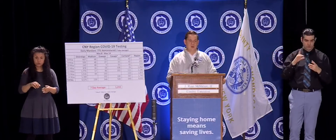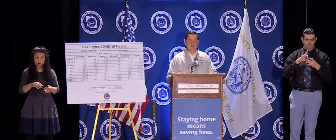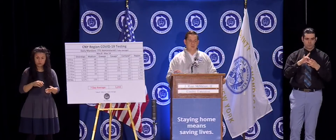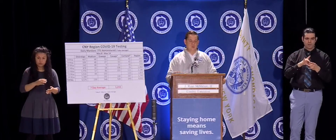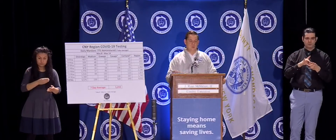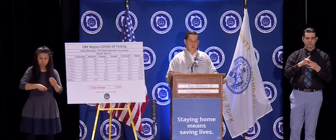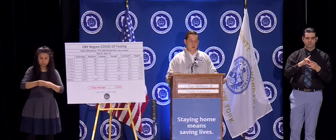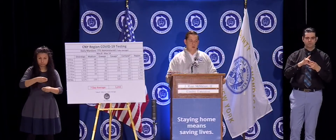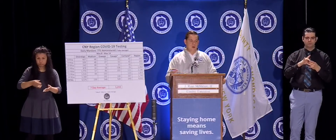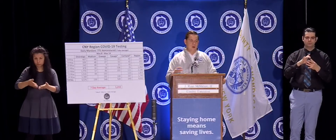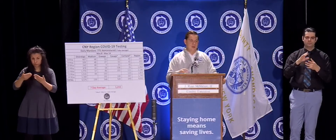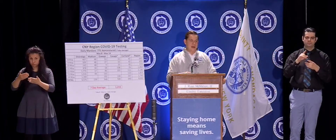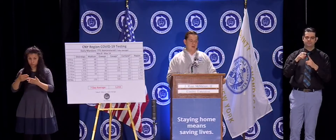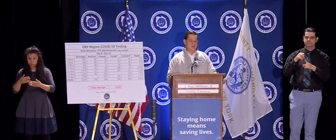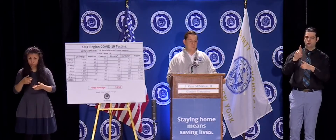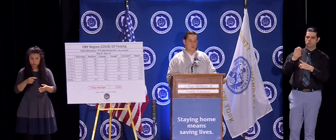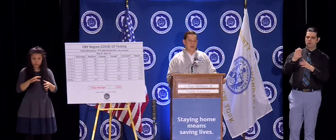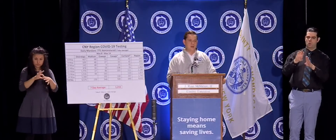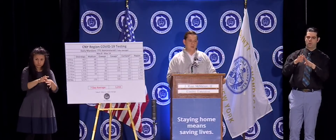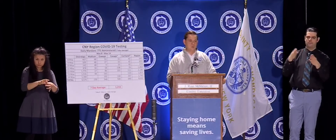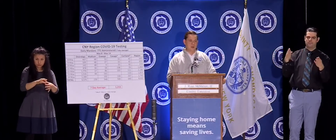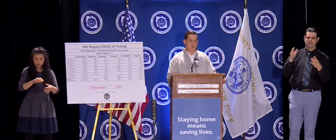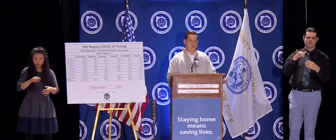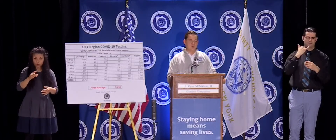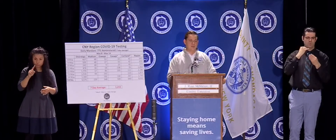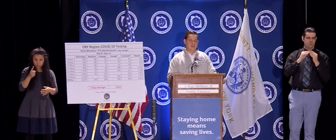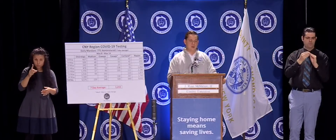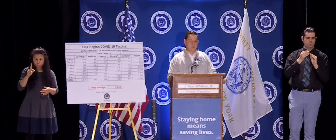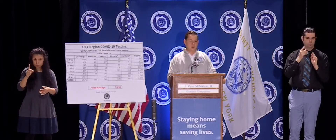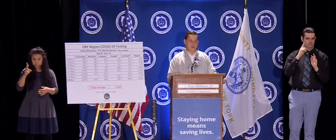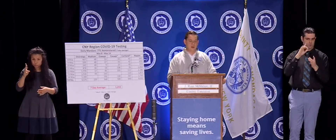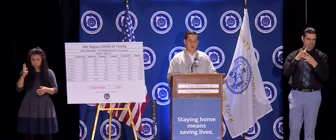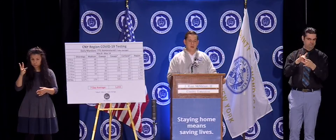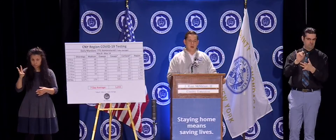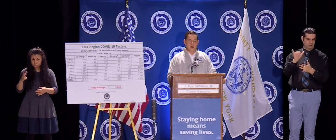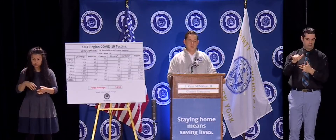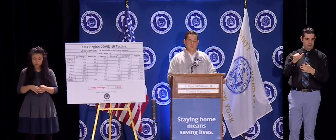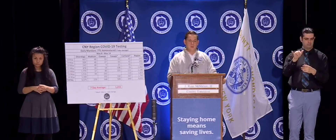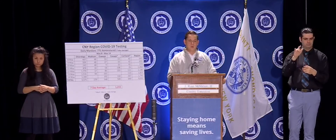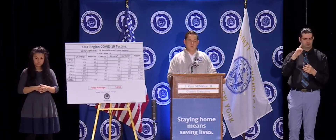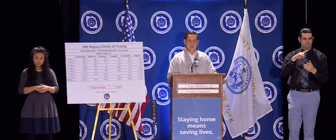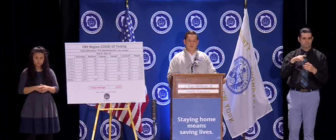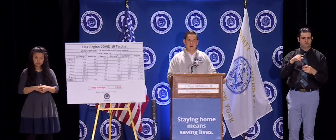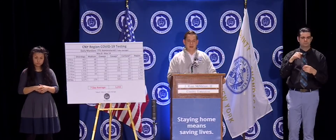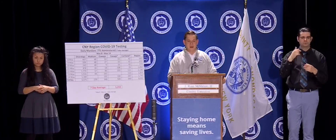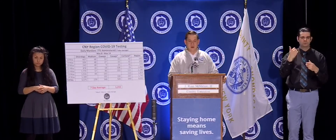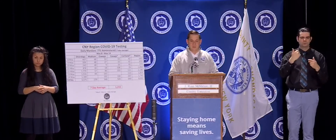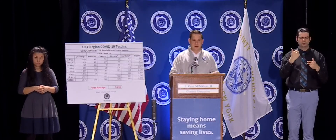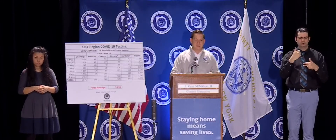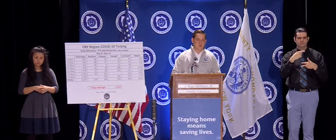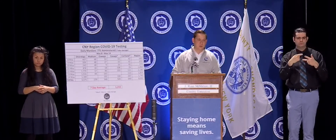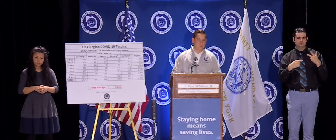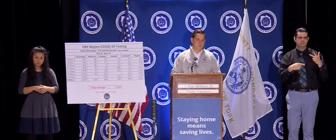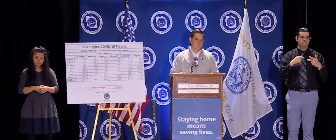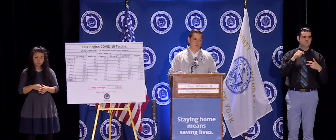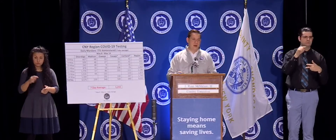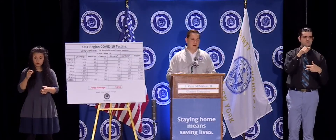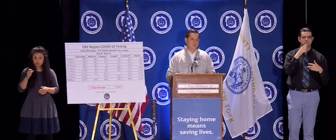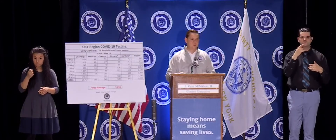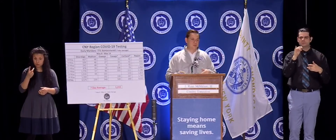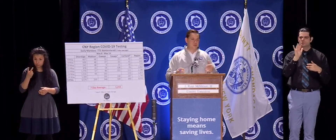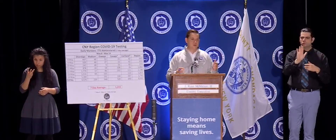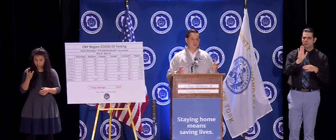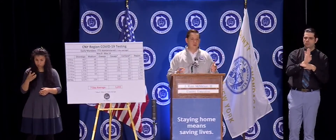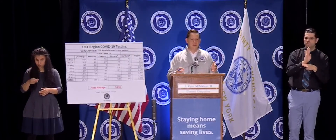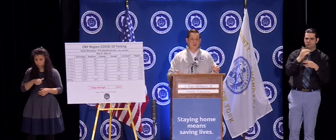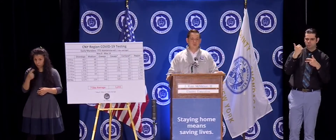phase you fall into. Again, from a regulatory standpoint, we will give out that number next week. We're not